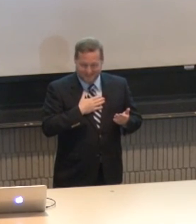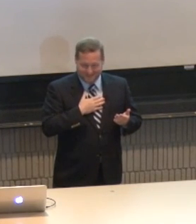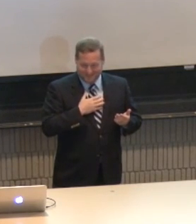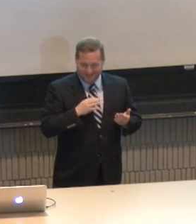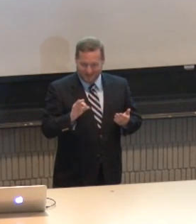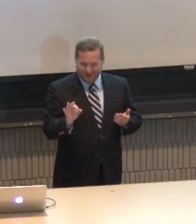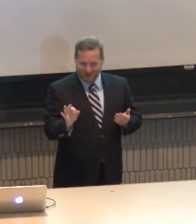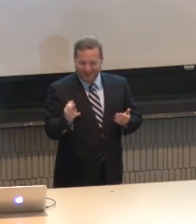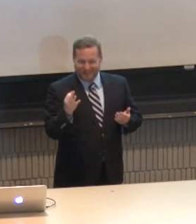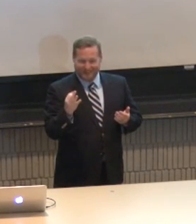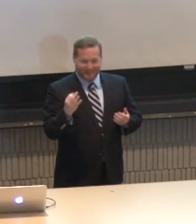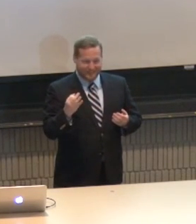the future.